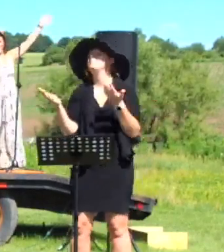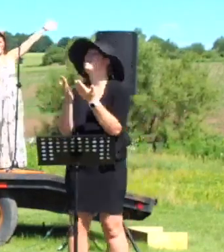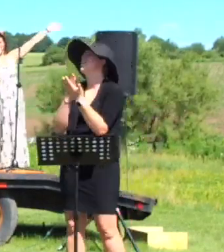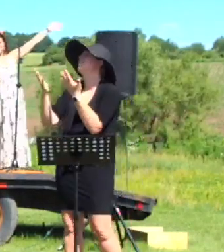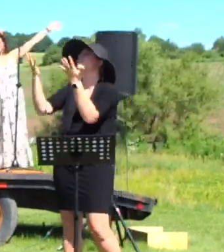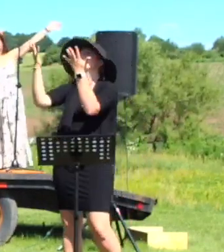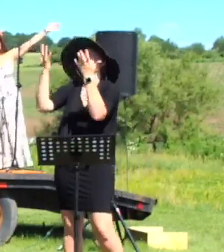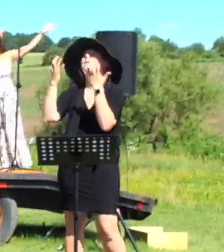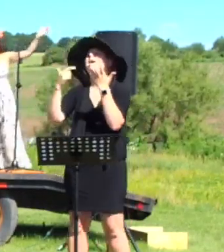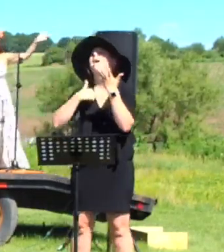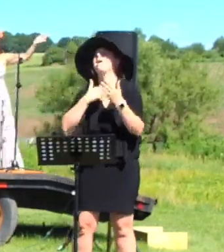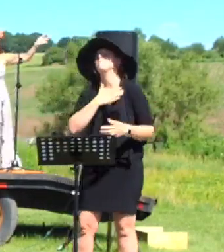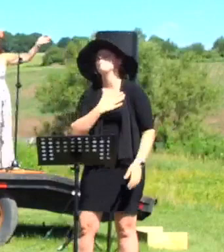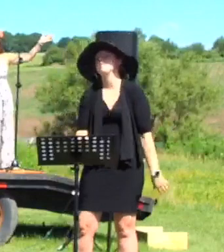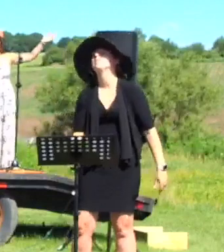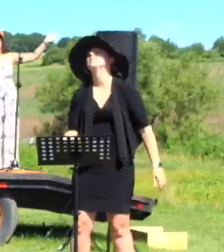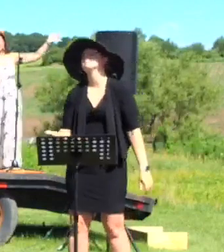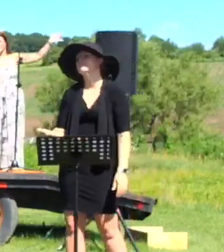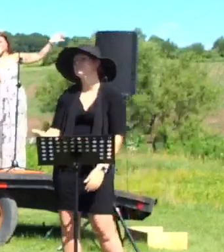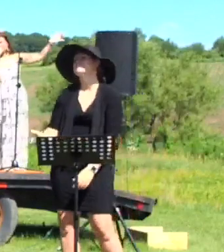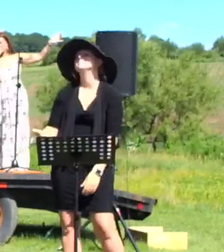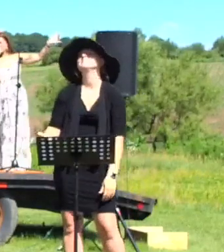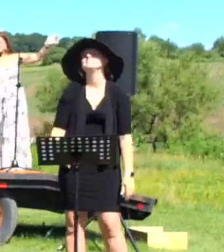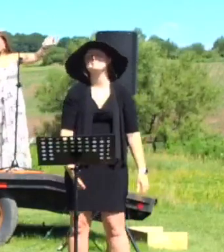Will you lead me,